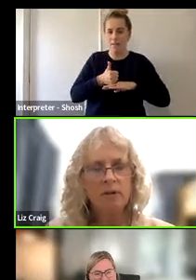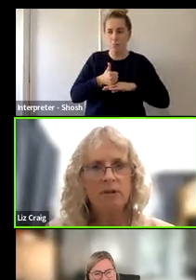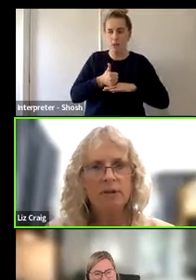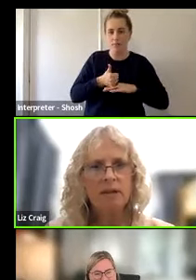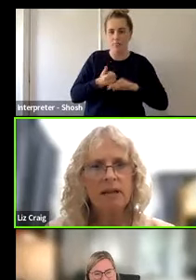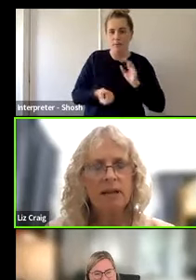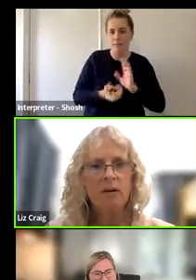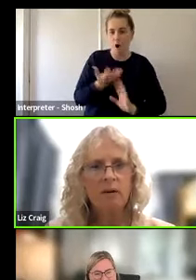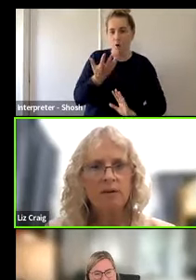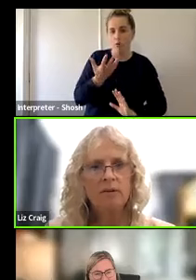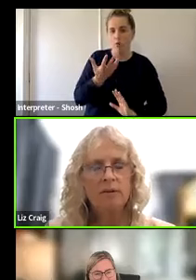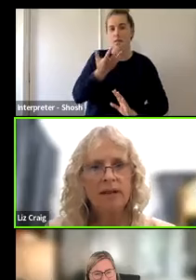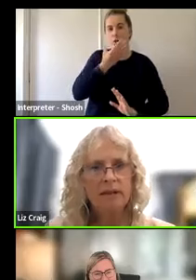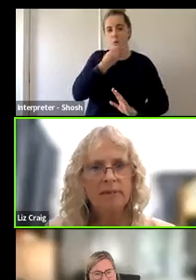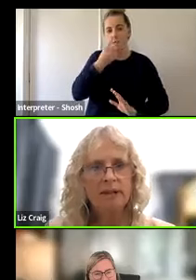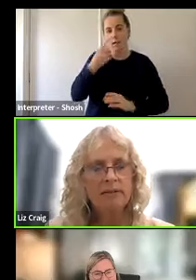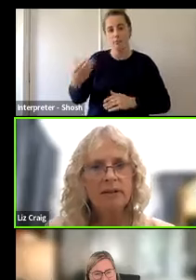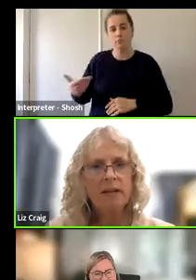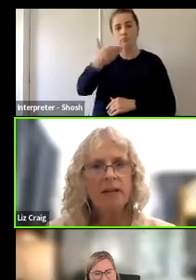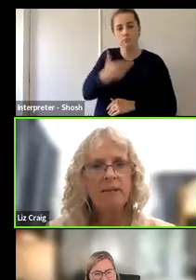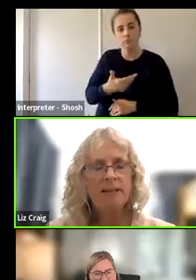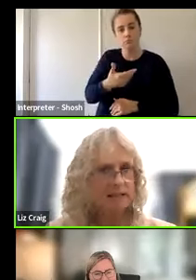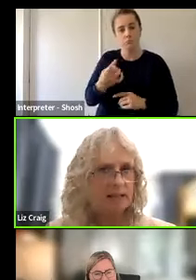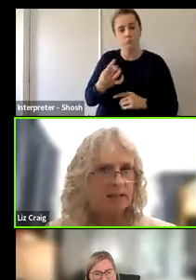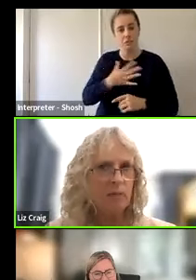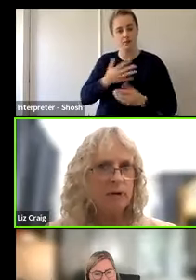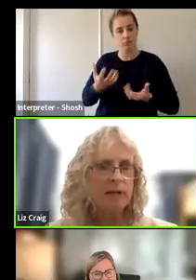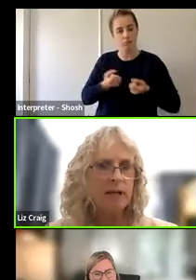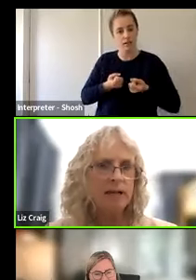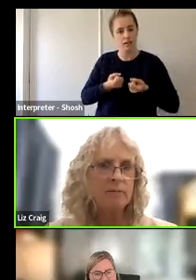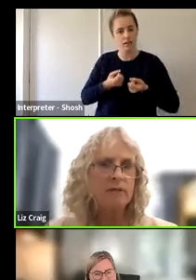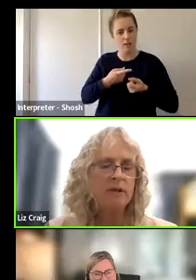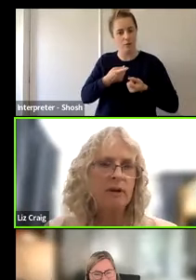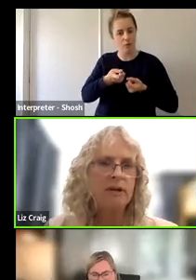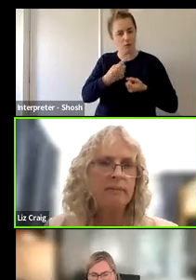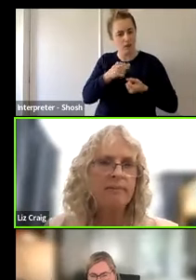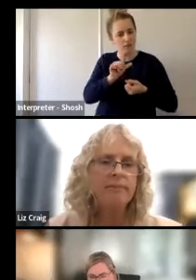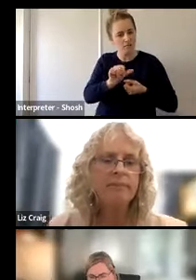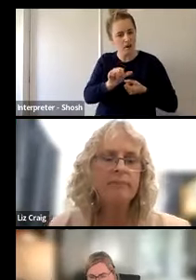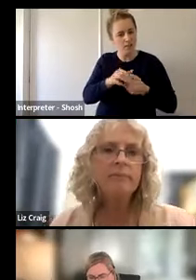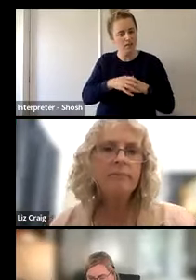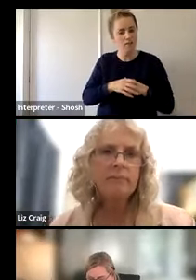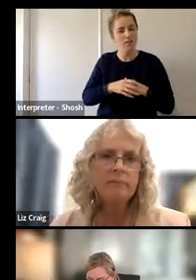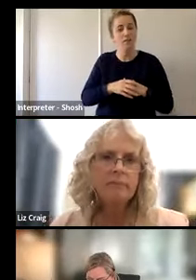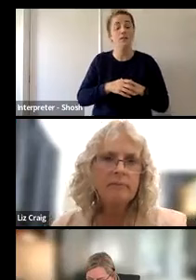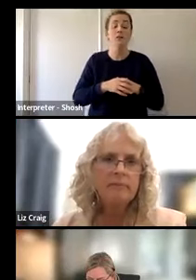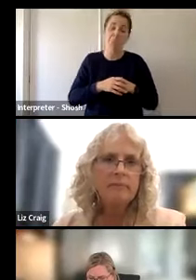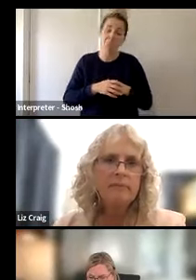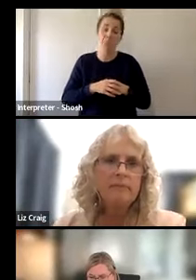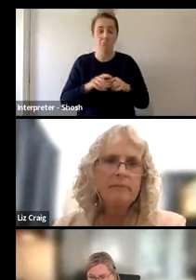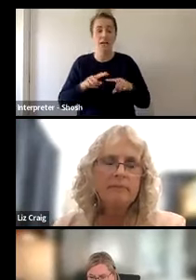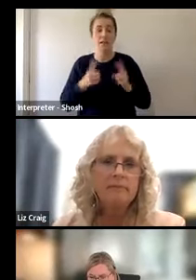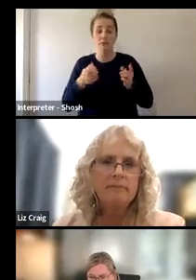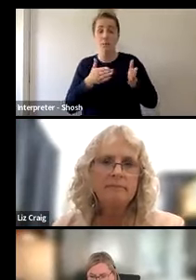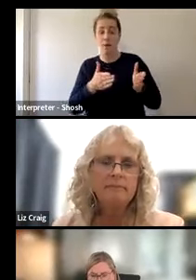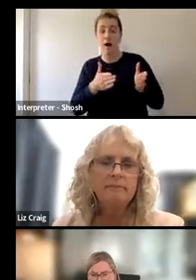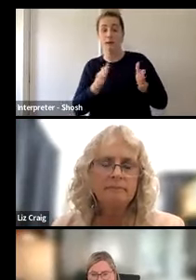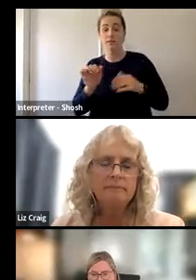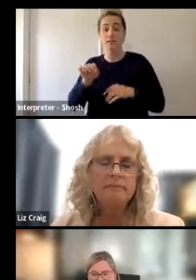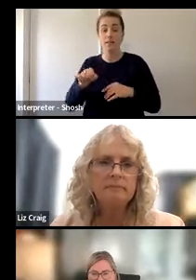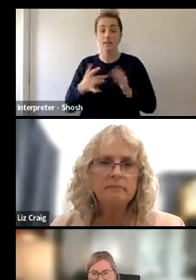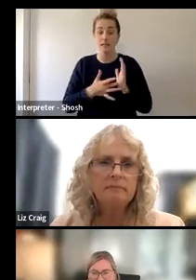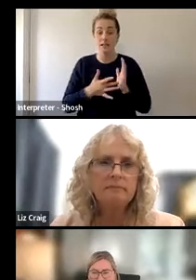that users can take along to the theatre themselves. I mean, that sounds like what you're saying is where it's going. Yeah, so I guess there's different parts to it. There's the technology which is